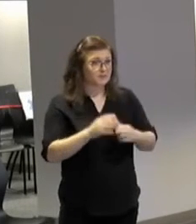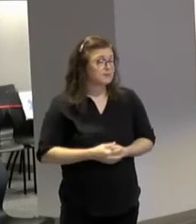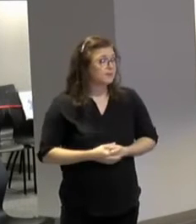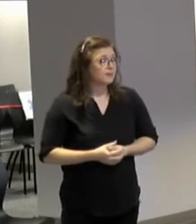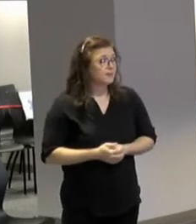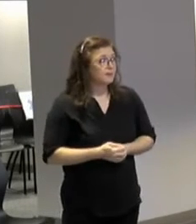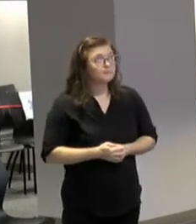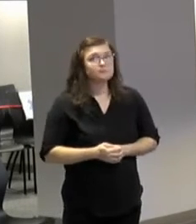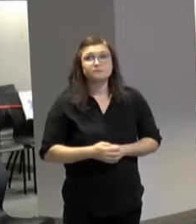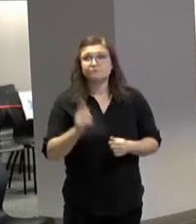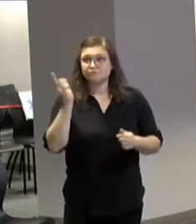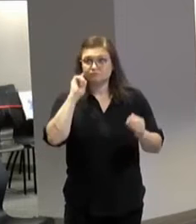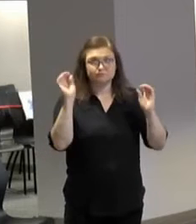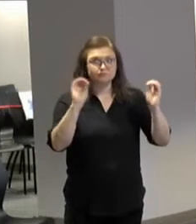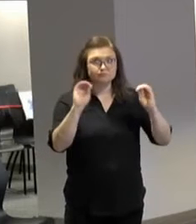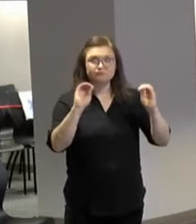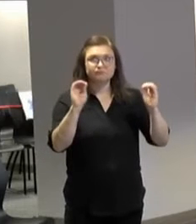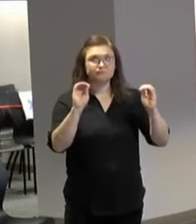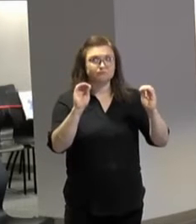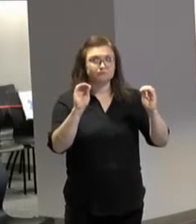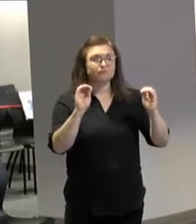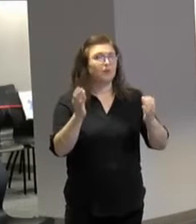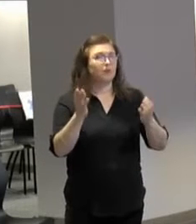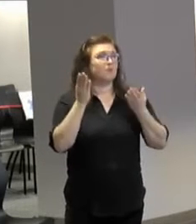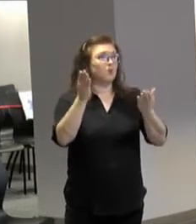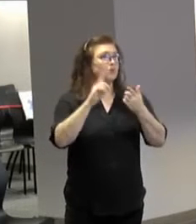Hearing none, is there a motion for approval?